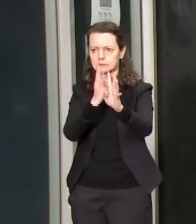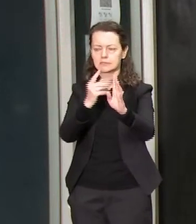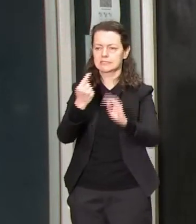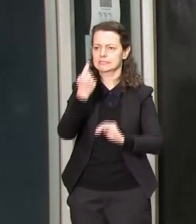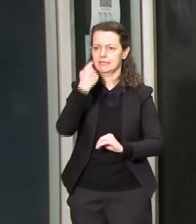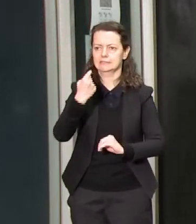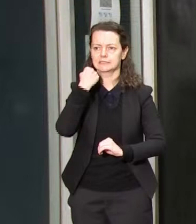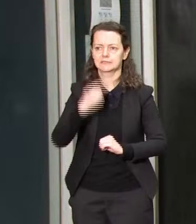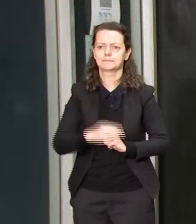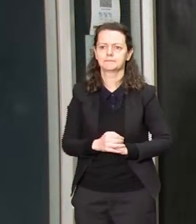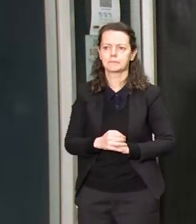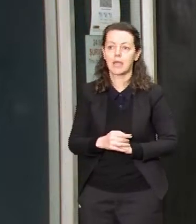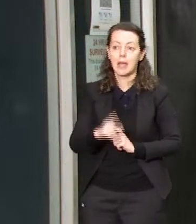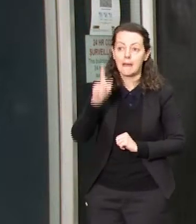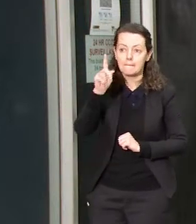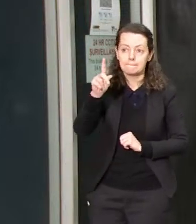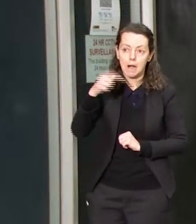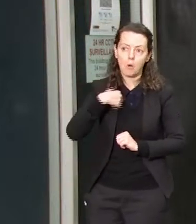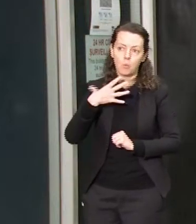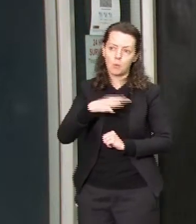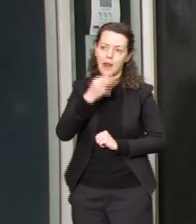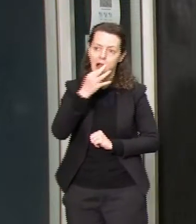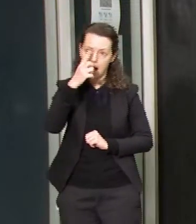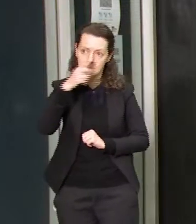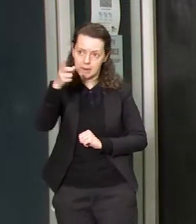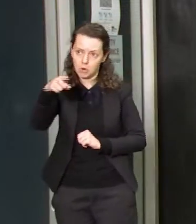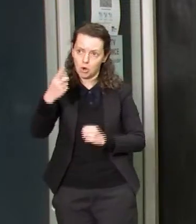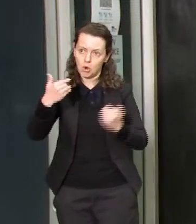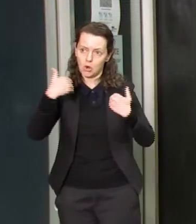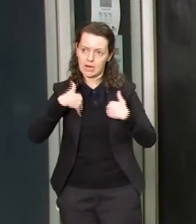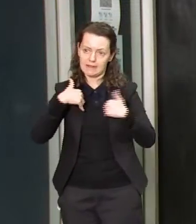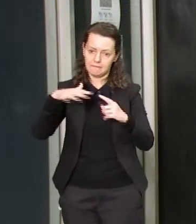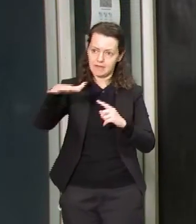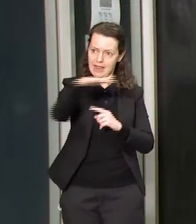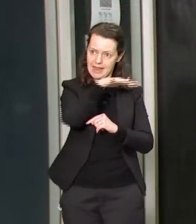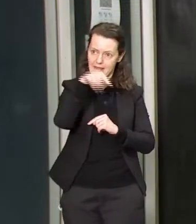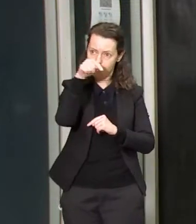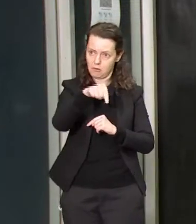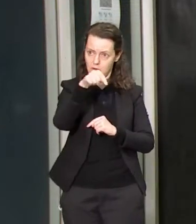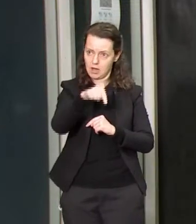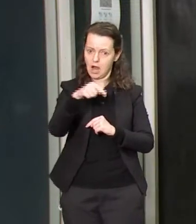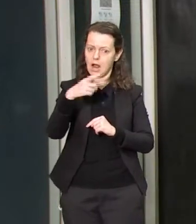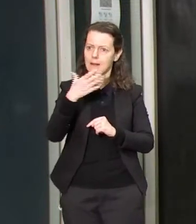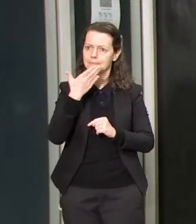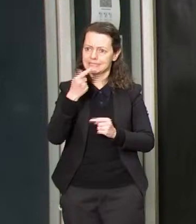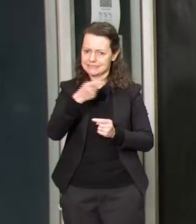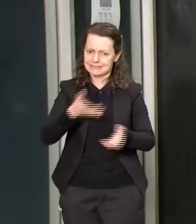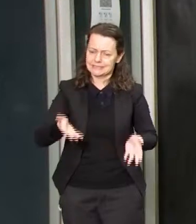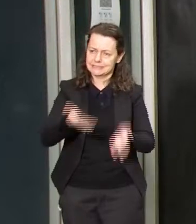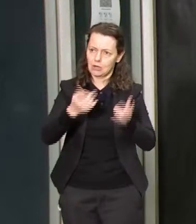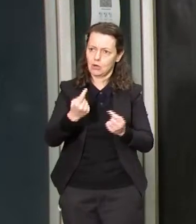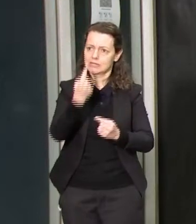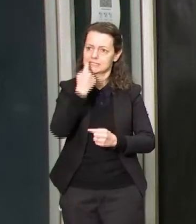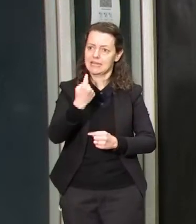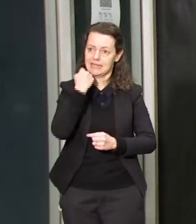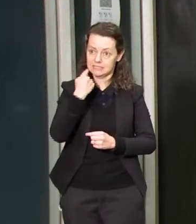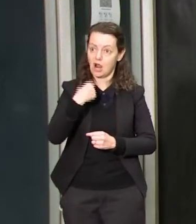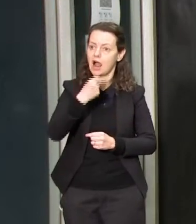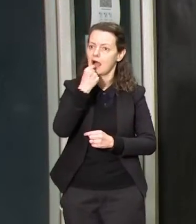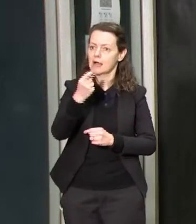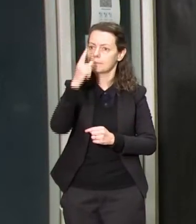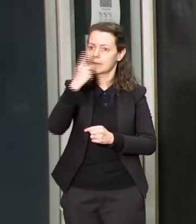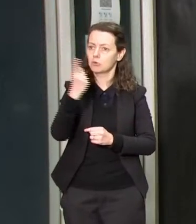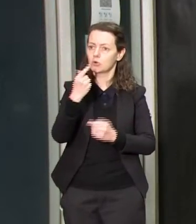uplift because of community transmission, it was lower than we would have liked in some parts of Melbourne. So my ask